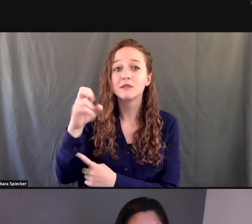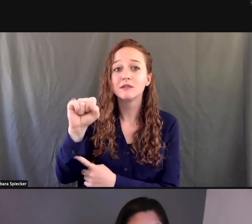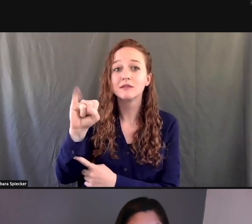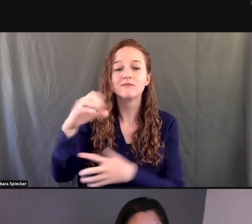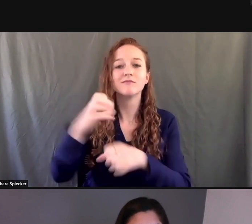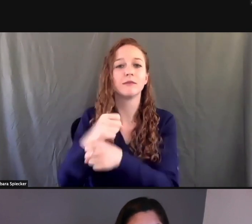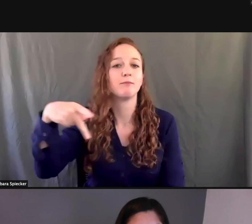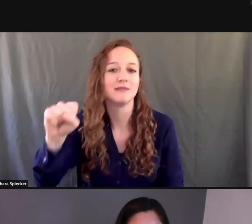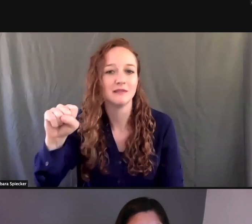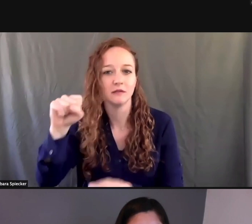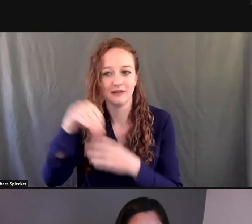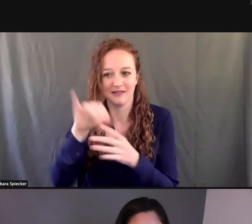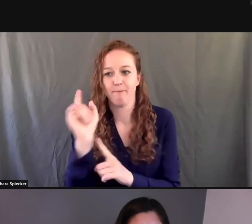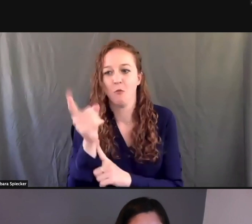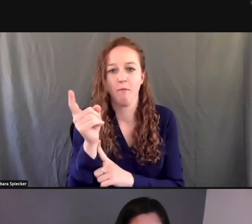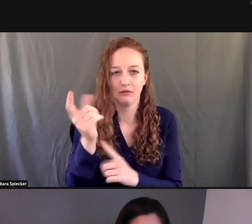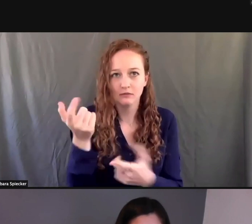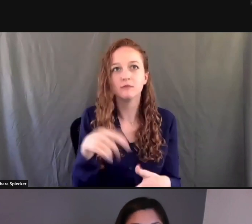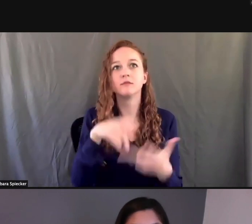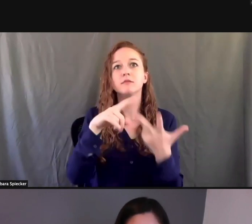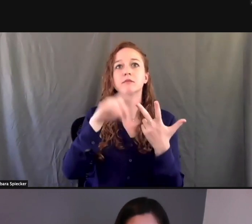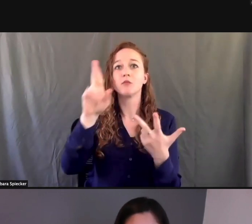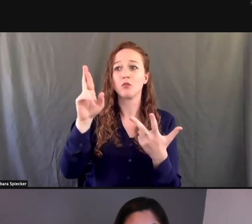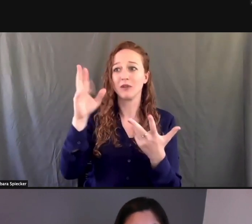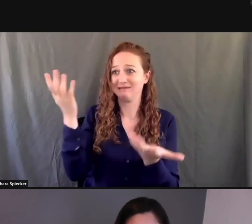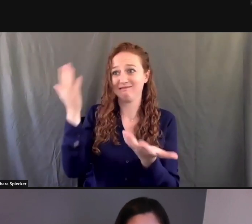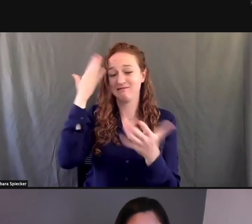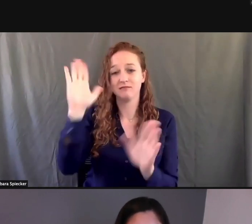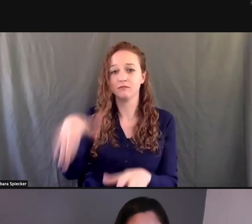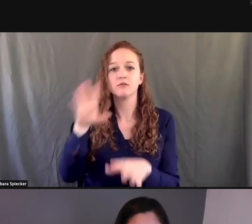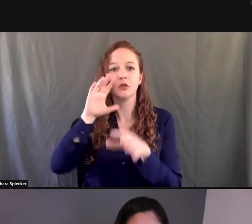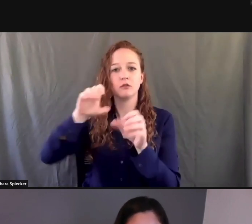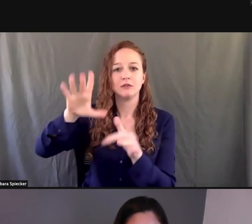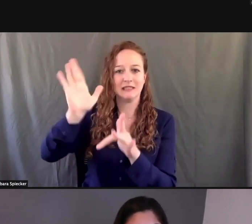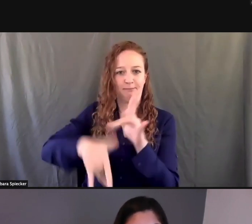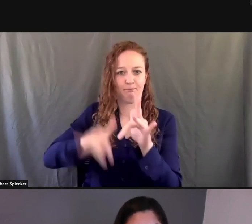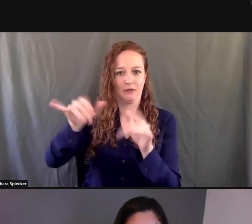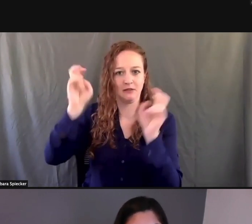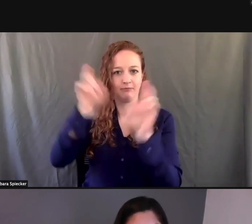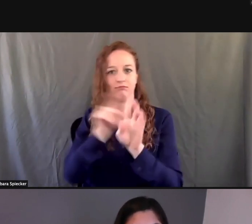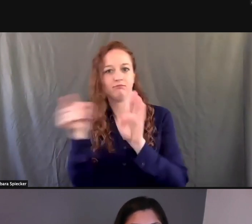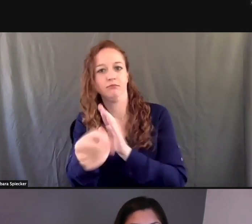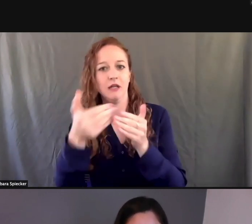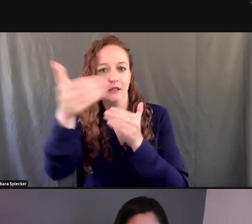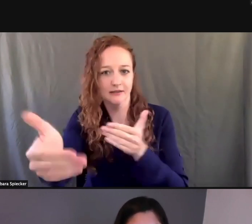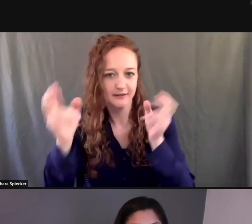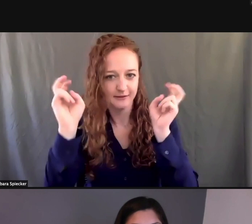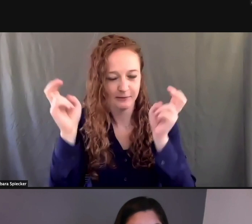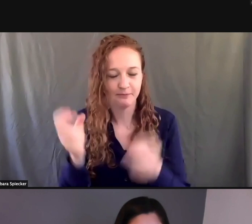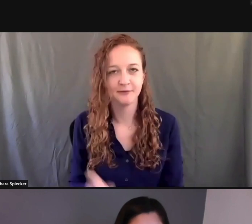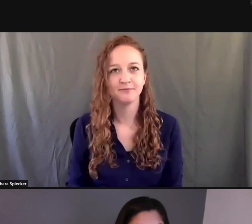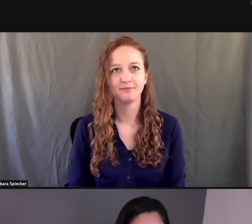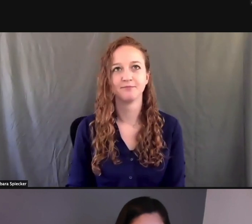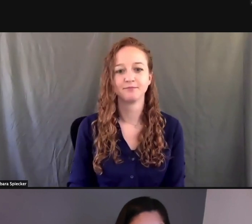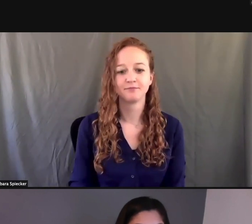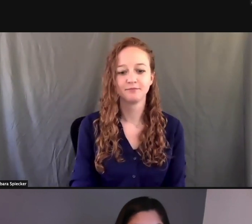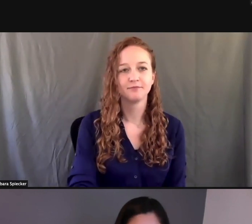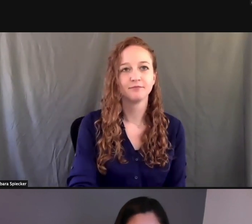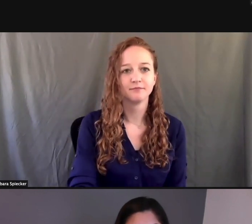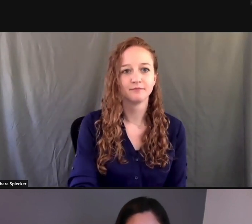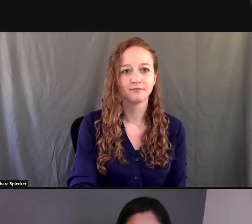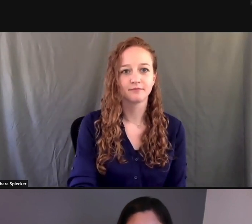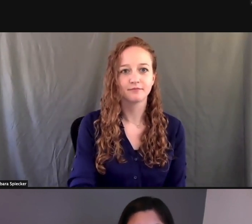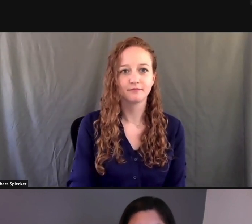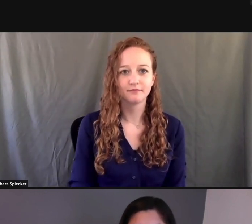students hate science? That's a specific and special challenge that hearing students may not have. How that information is being presented